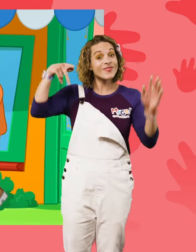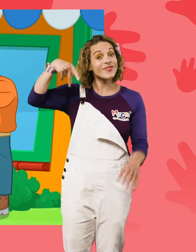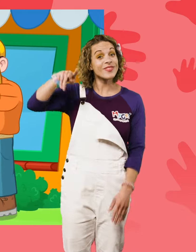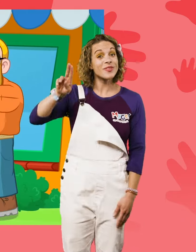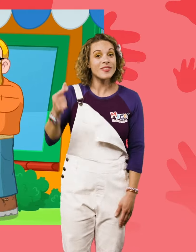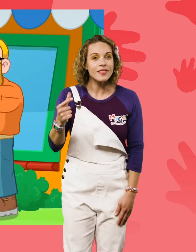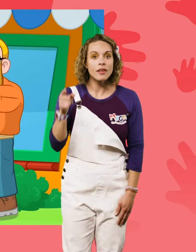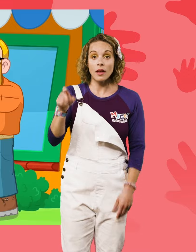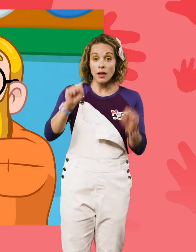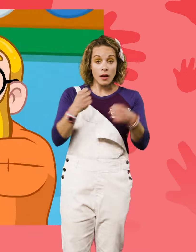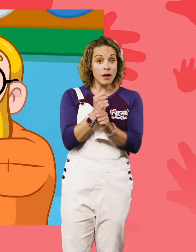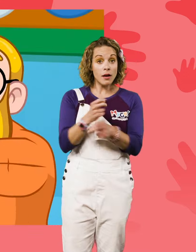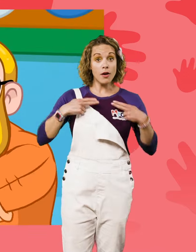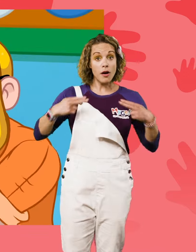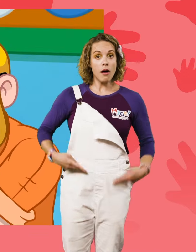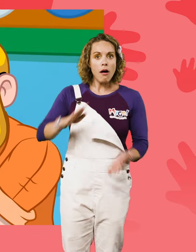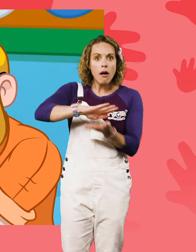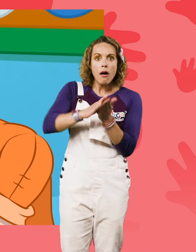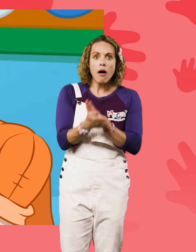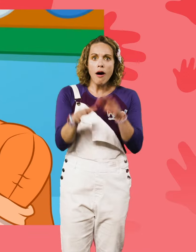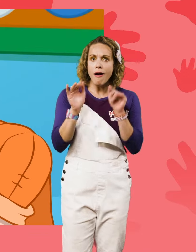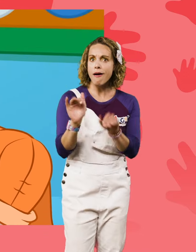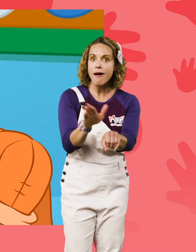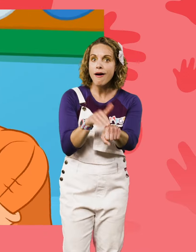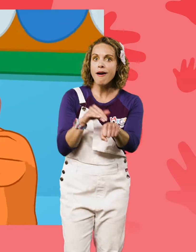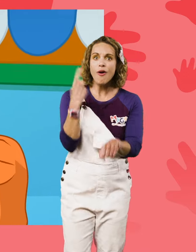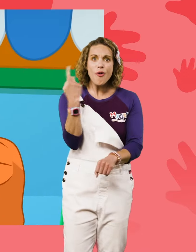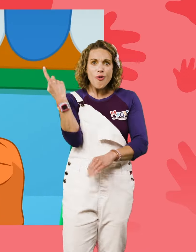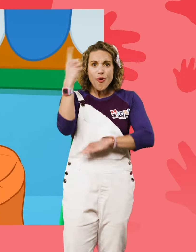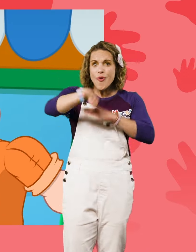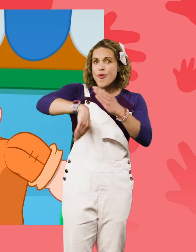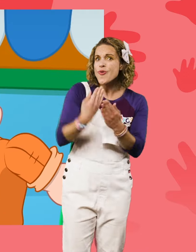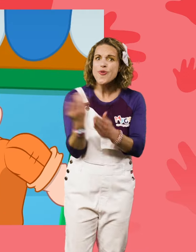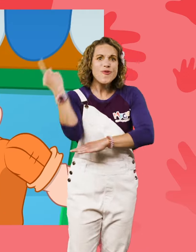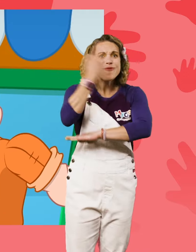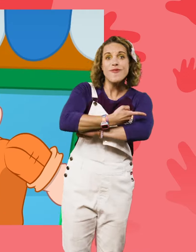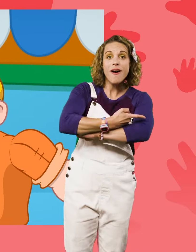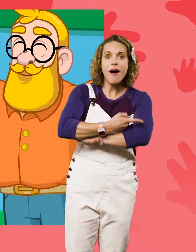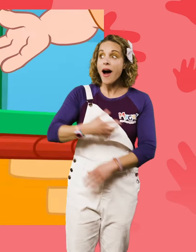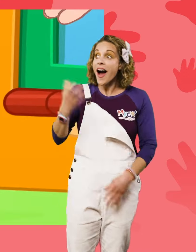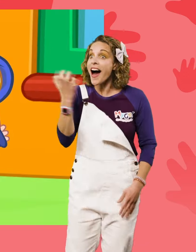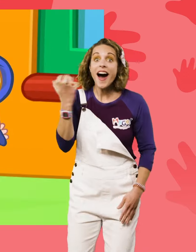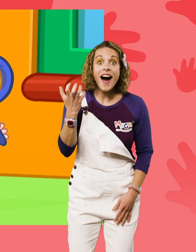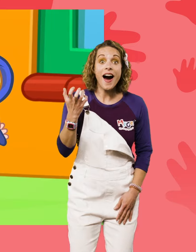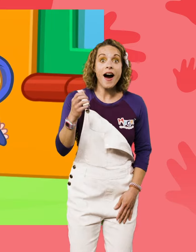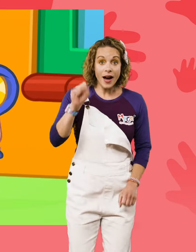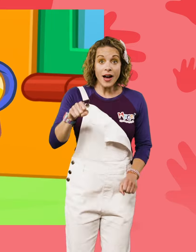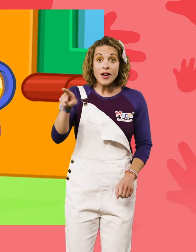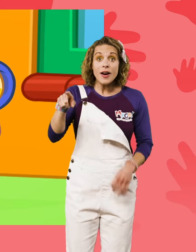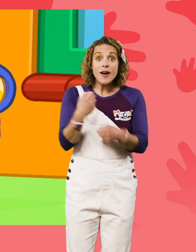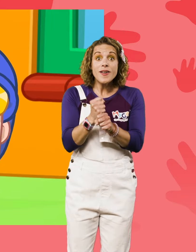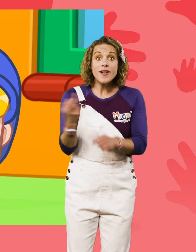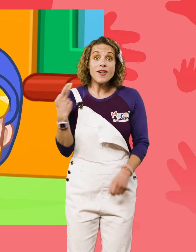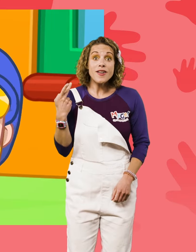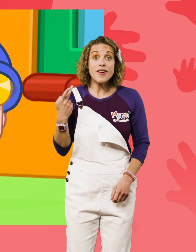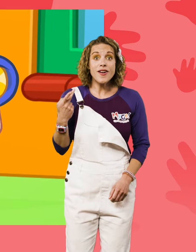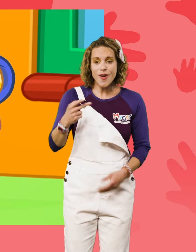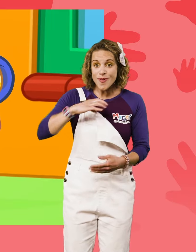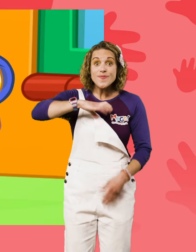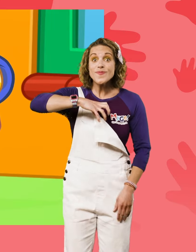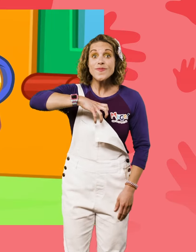This is Glitter Pug. It can transform humans into magic pets for a whole day. Wow! Can you turn us